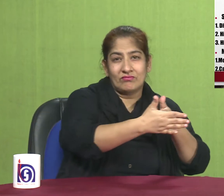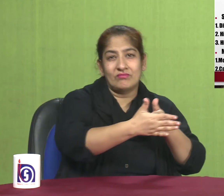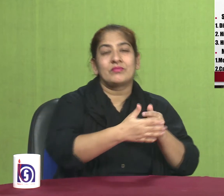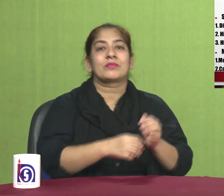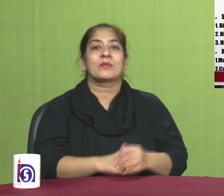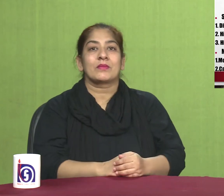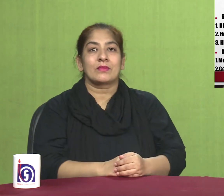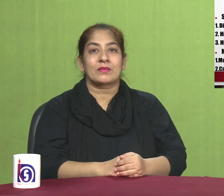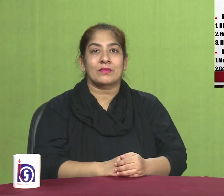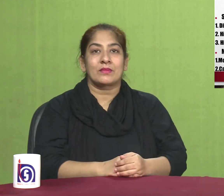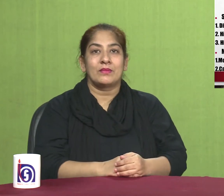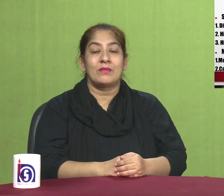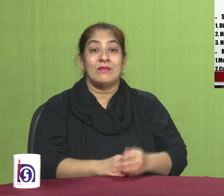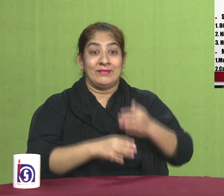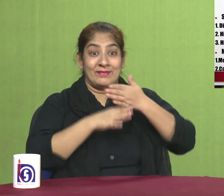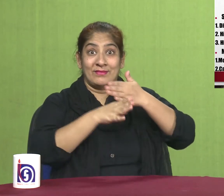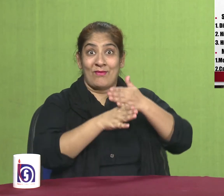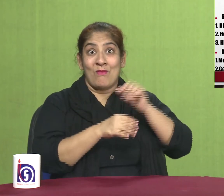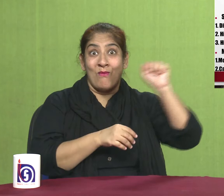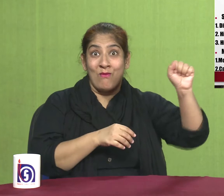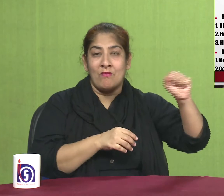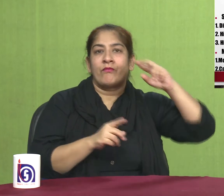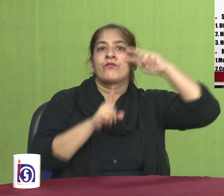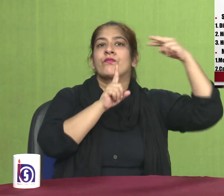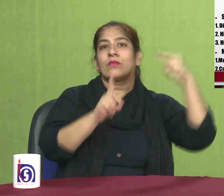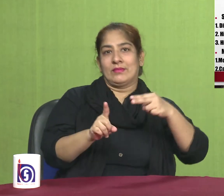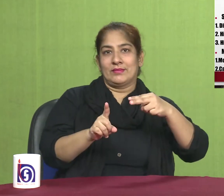What are the limitations? You can see on the screen.